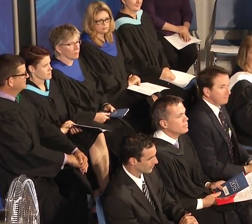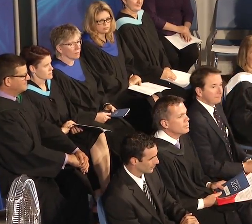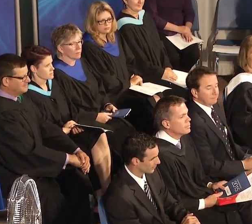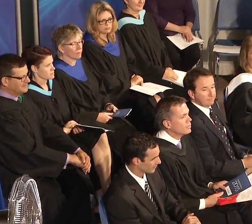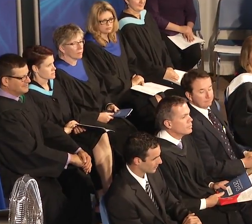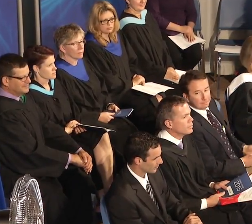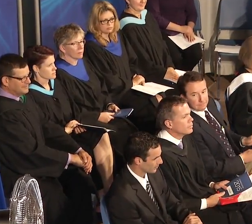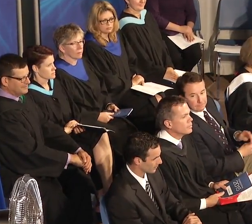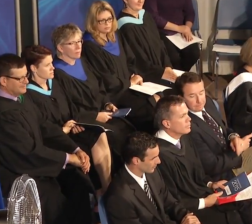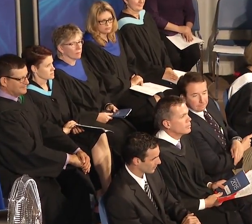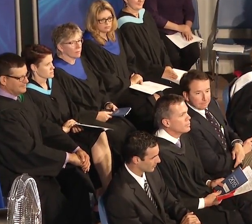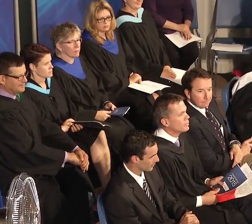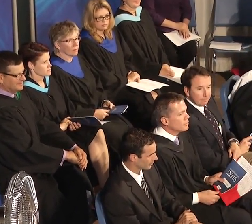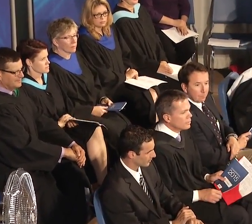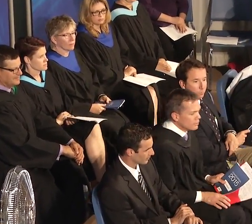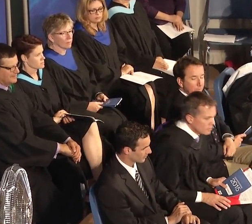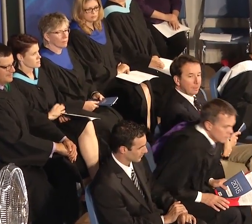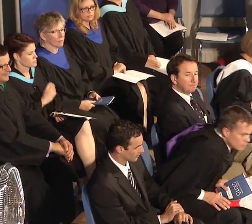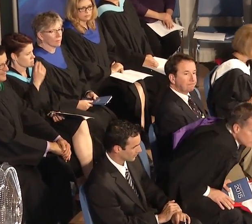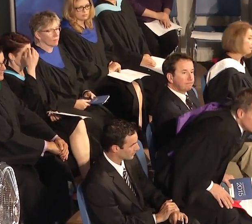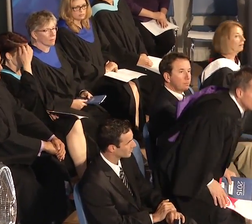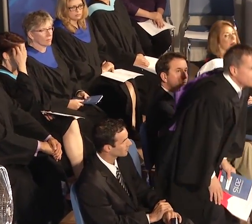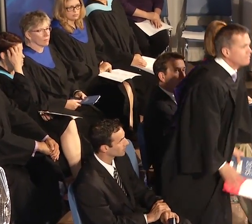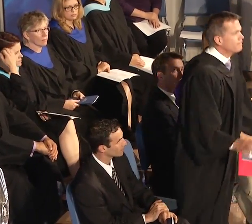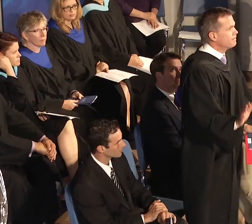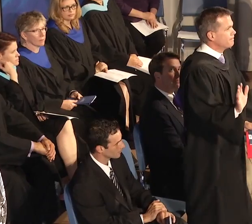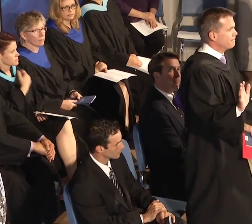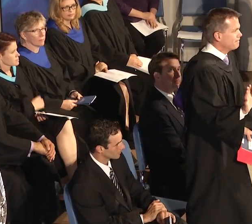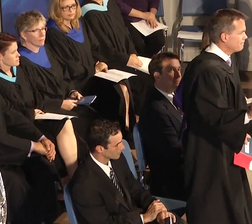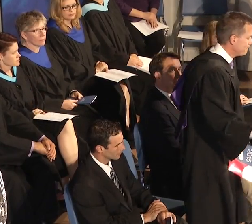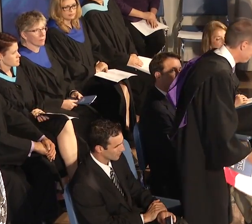Don Bureau, President of the Nova Scotia Community College.